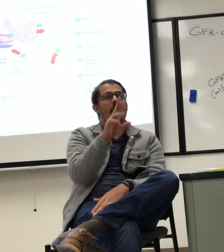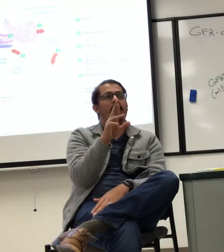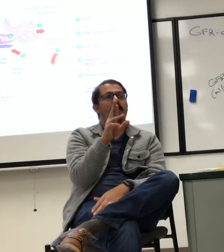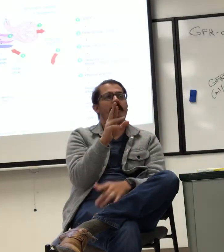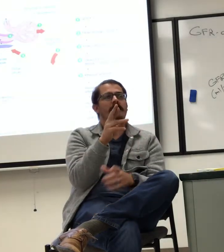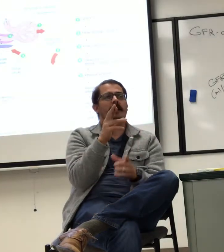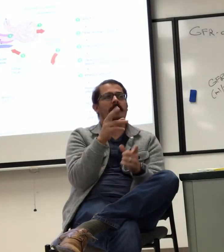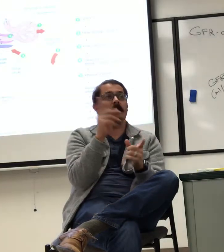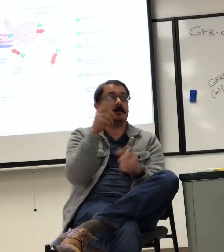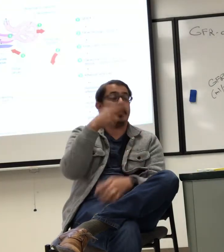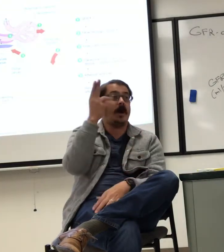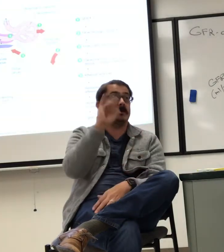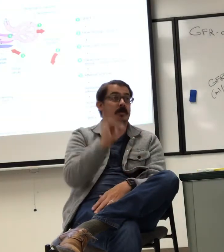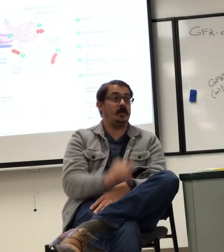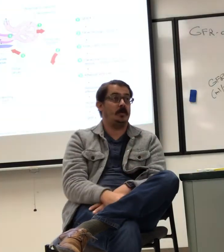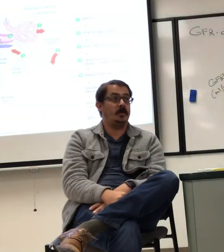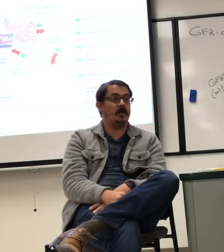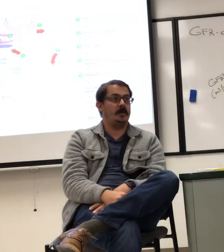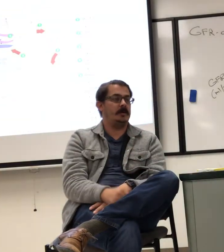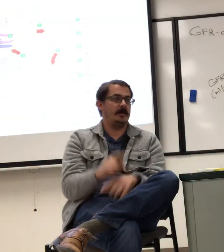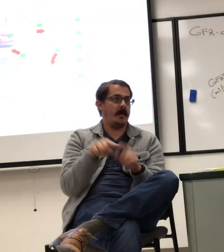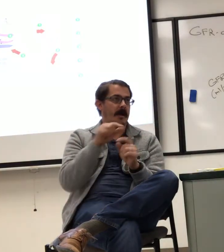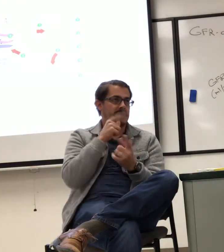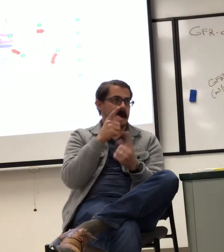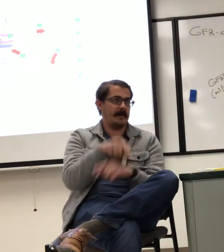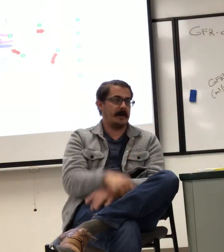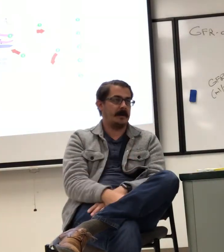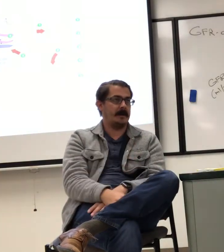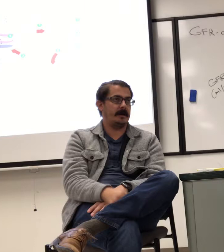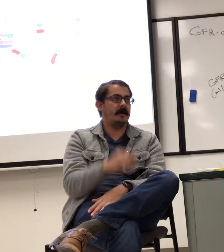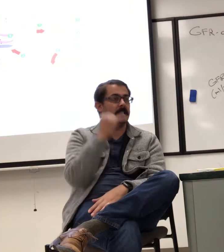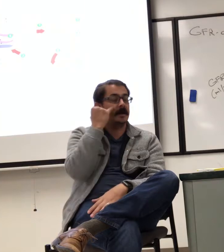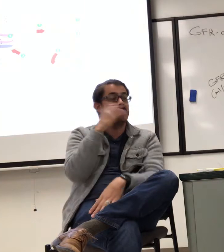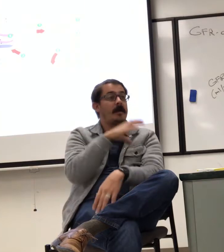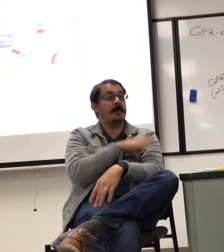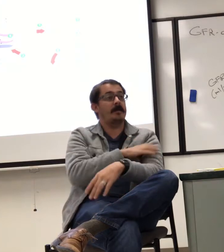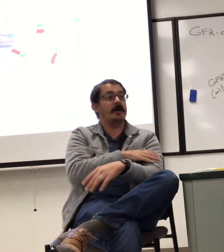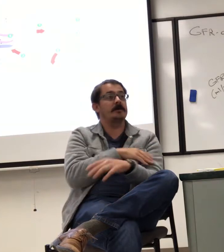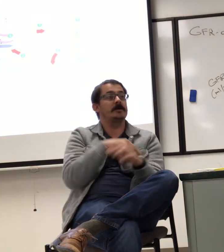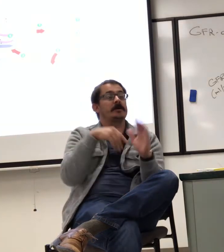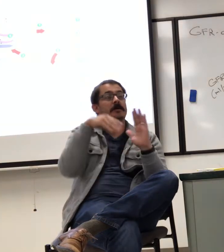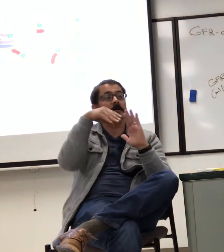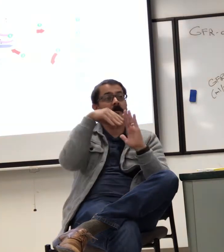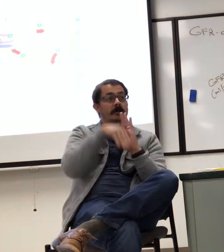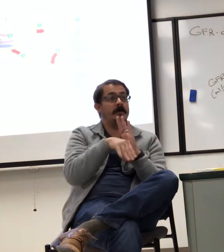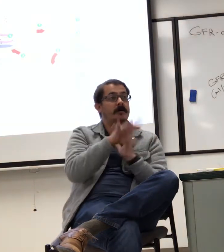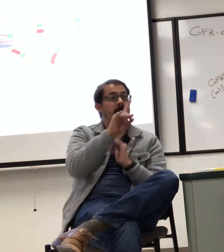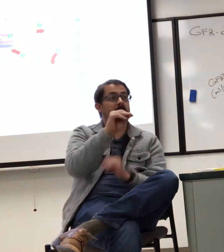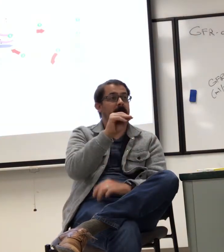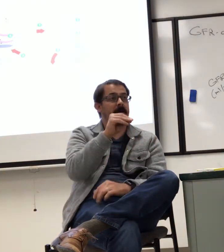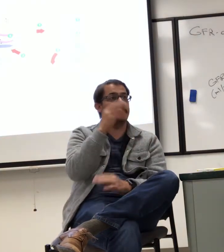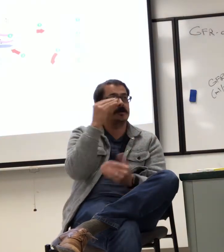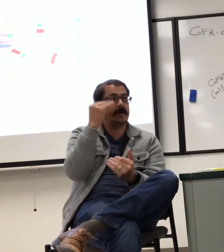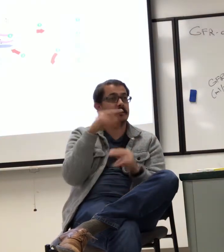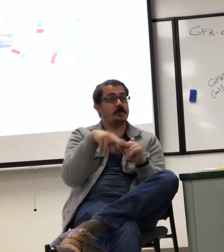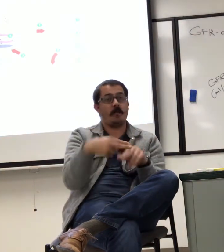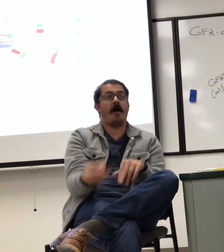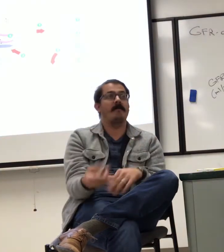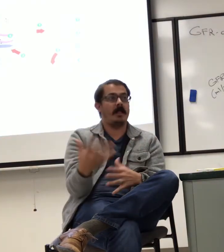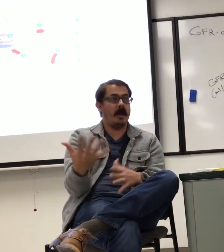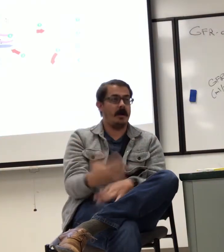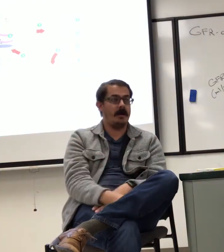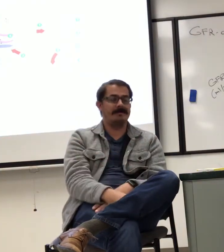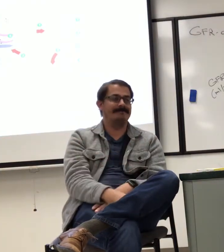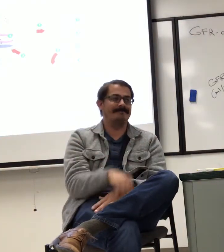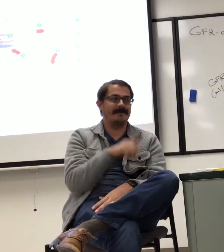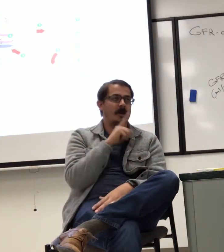like go super high, but it doesn't. And if blood pressure drops way low to 80, you expect it to drop off a lot. And